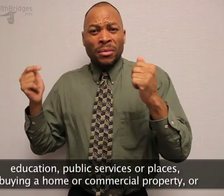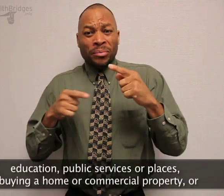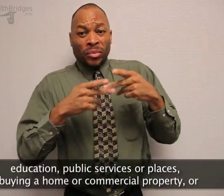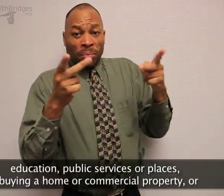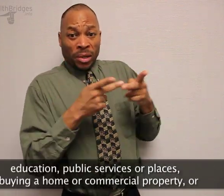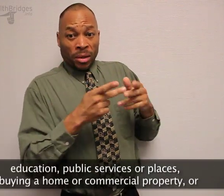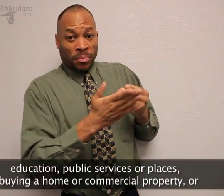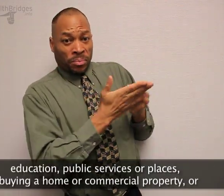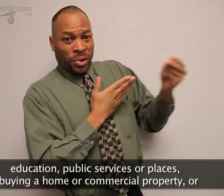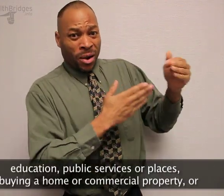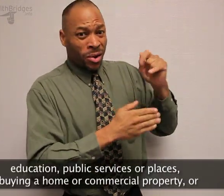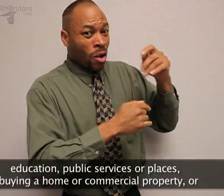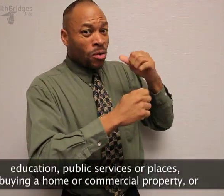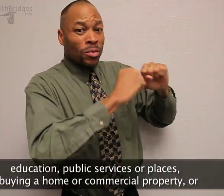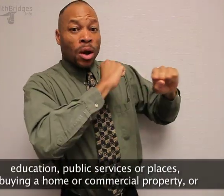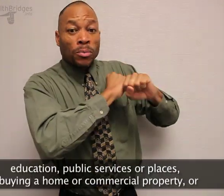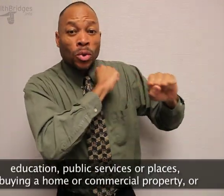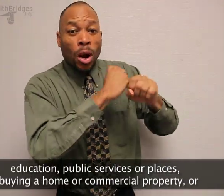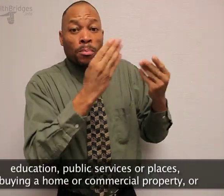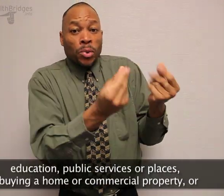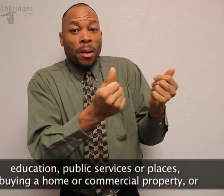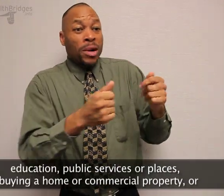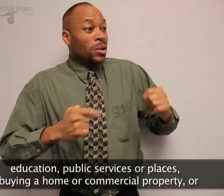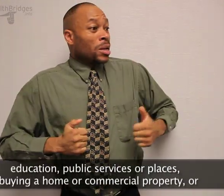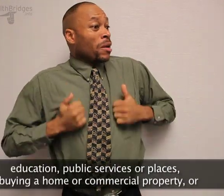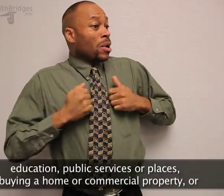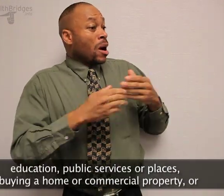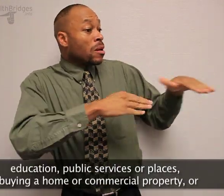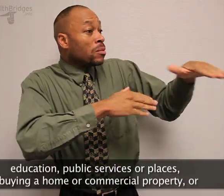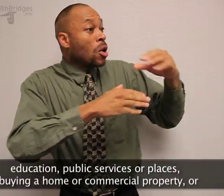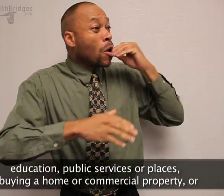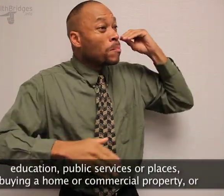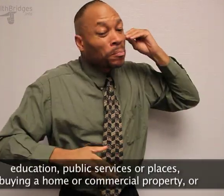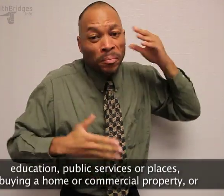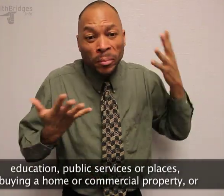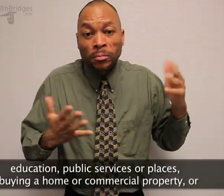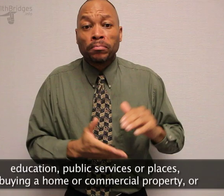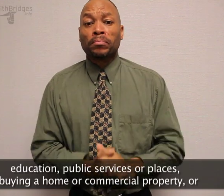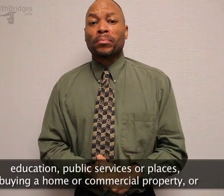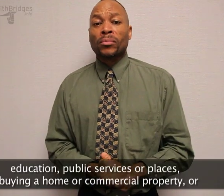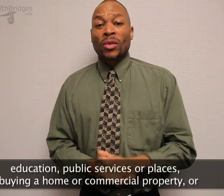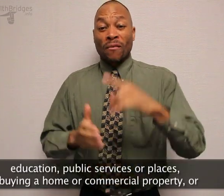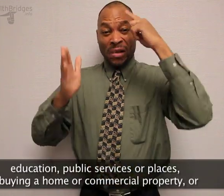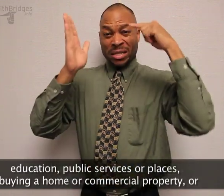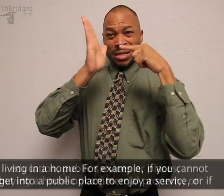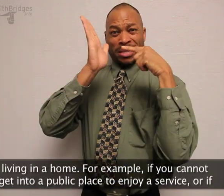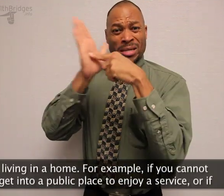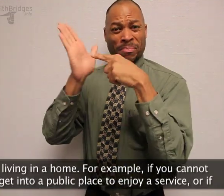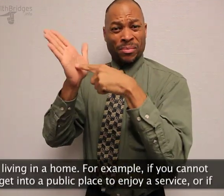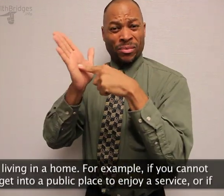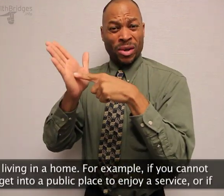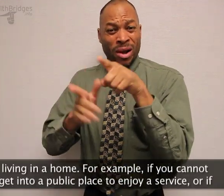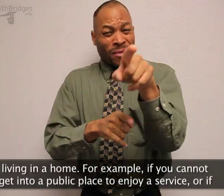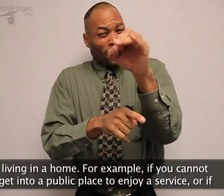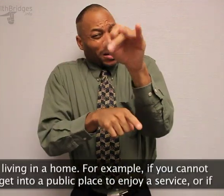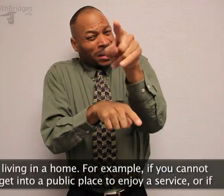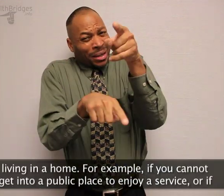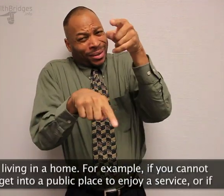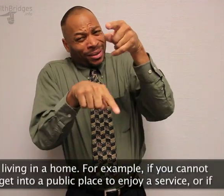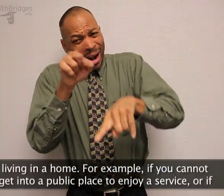education, public services or places, buying a home or commercial property, or living in a home. For